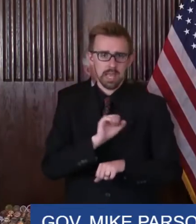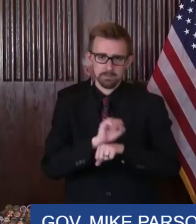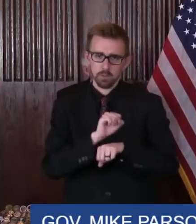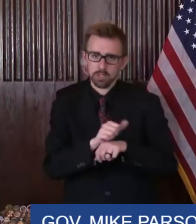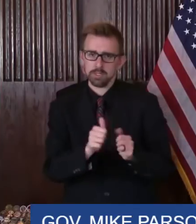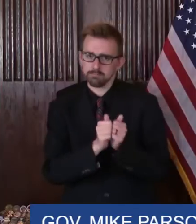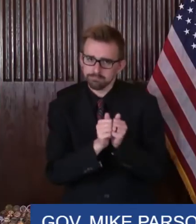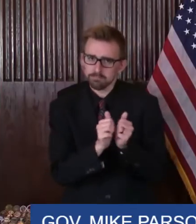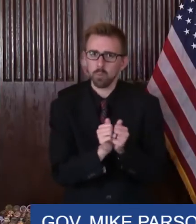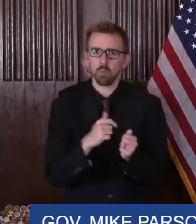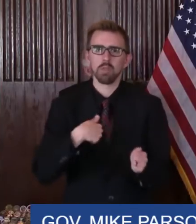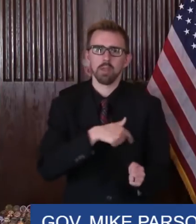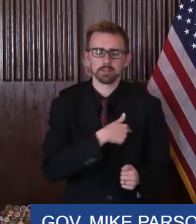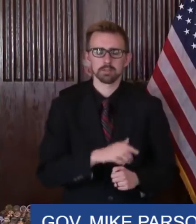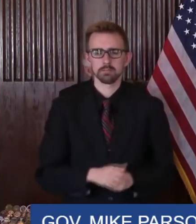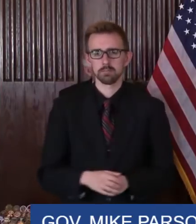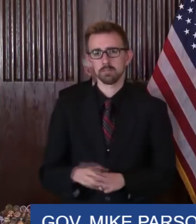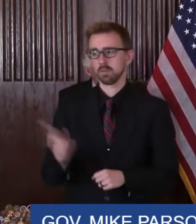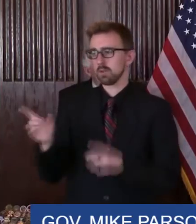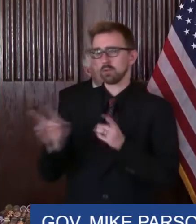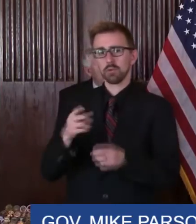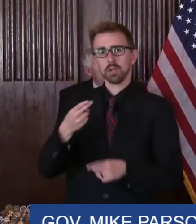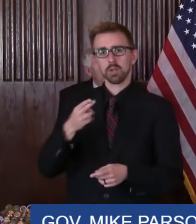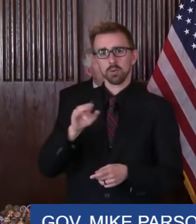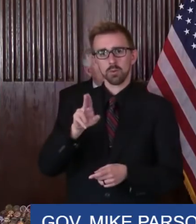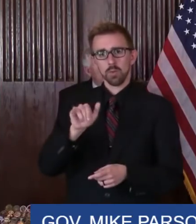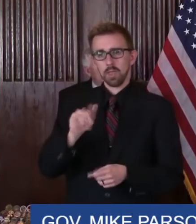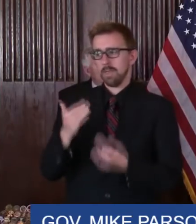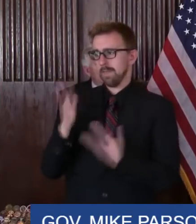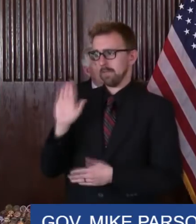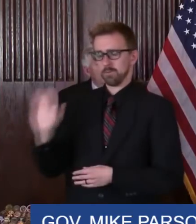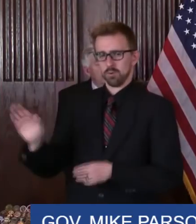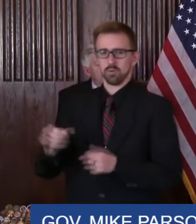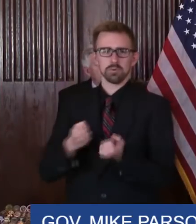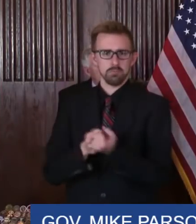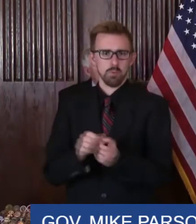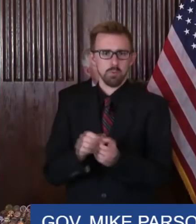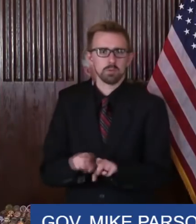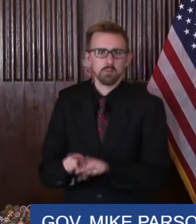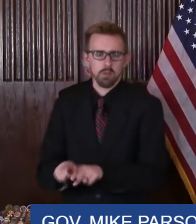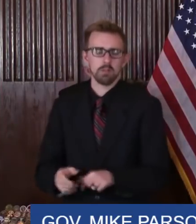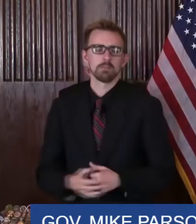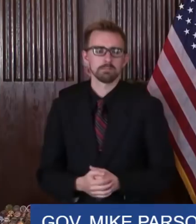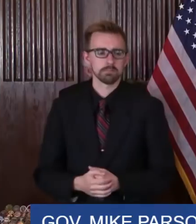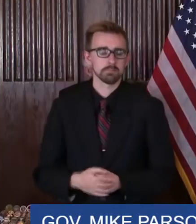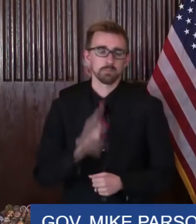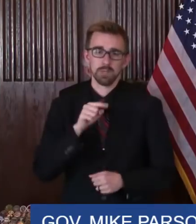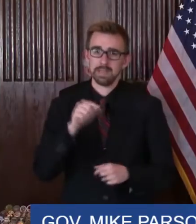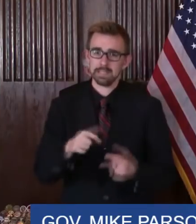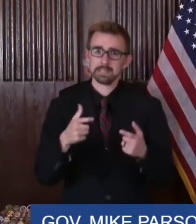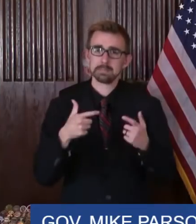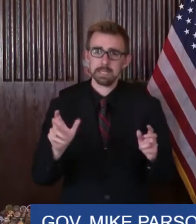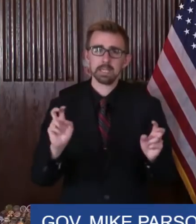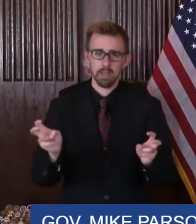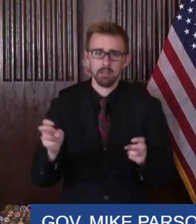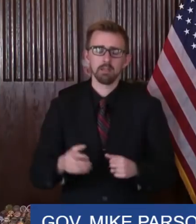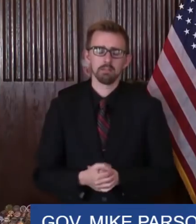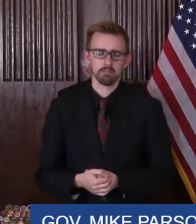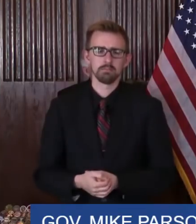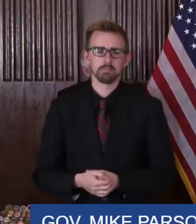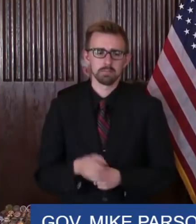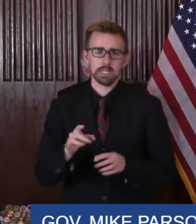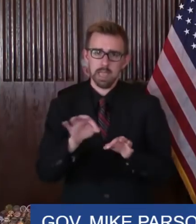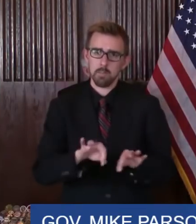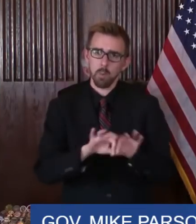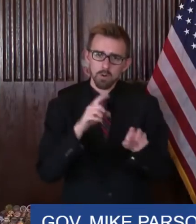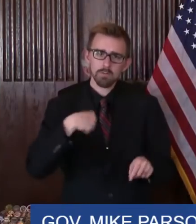with us. Dr. Hugh, thank you very much for your ongoing support as well. This is a big deal. This is a really big deal to